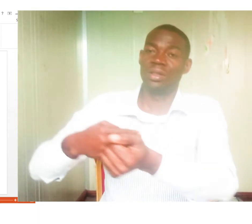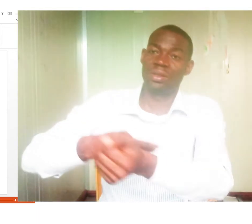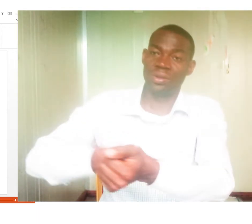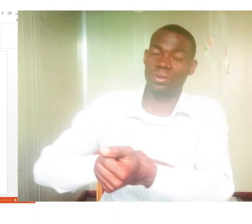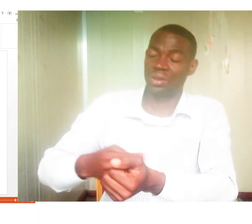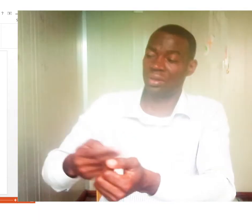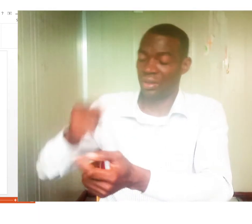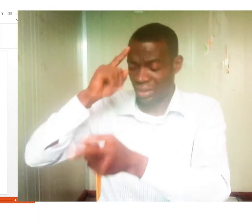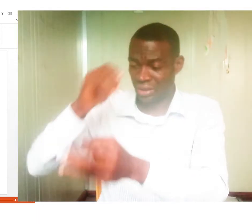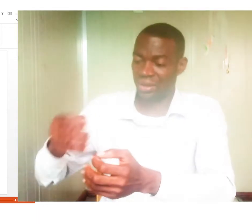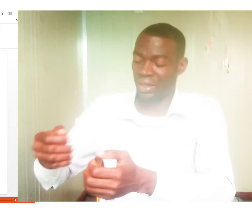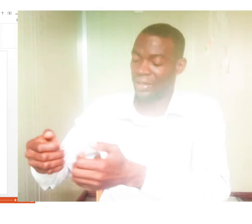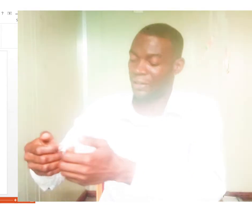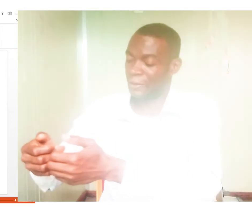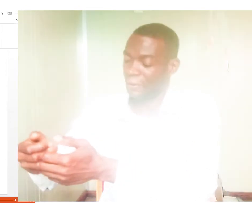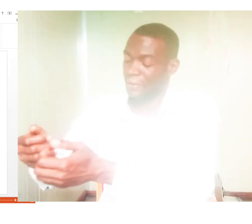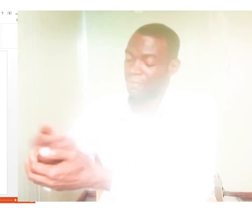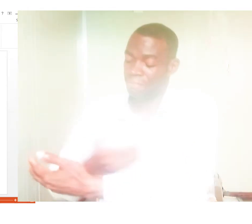In education,